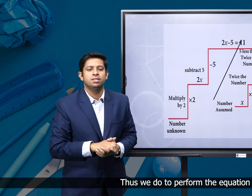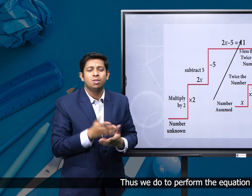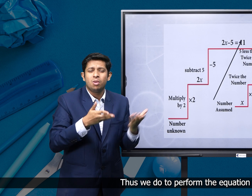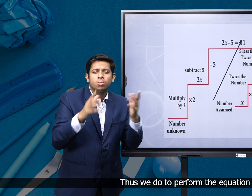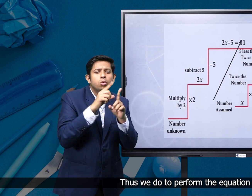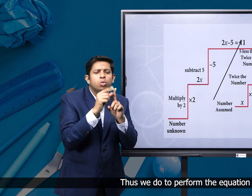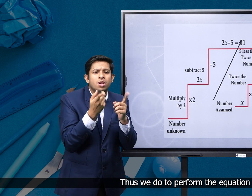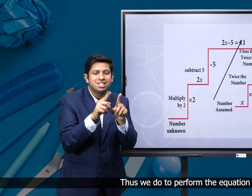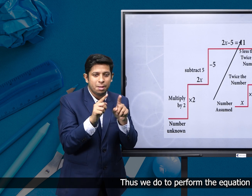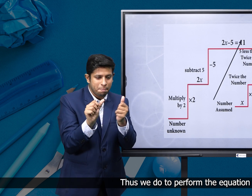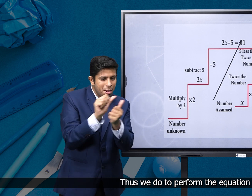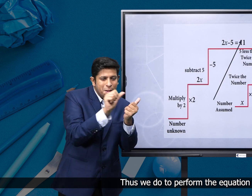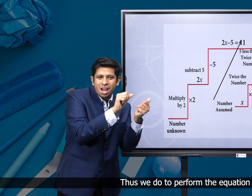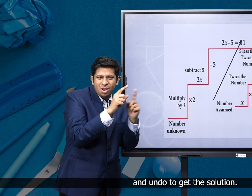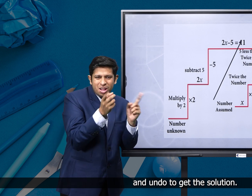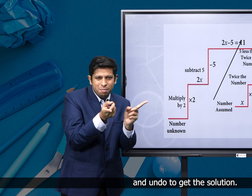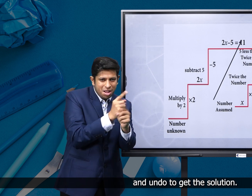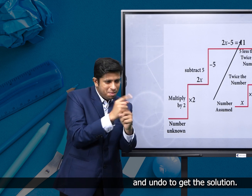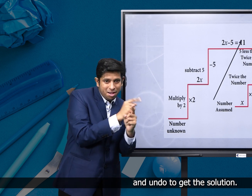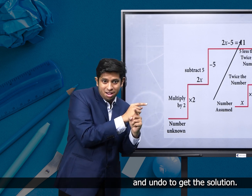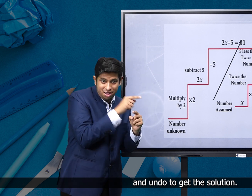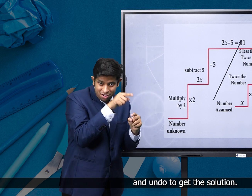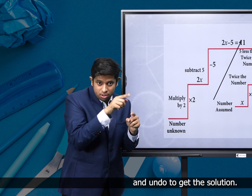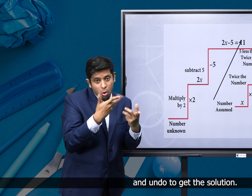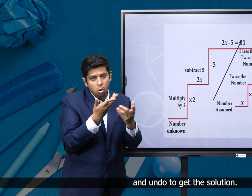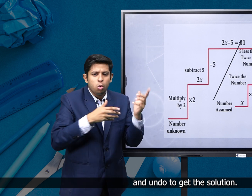do to form the equation and undo to get the solution.